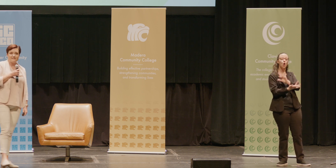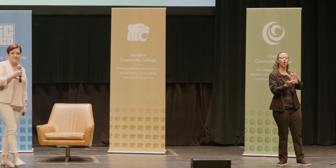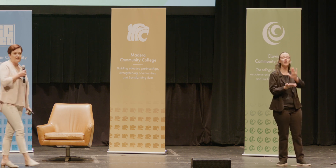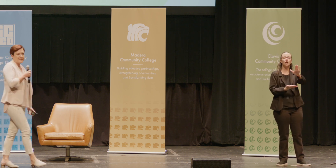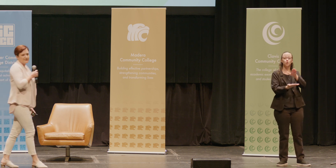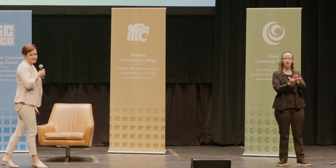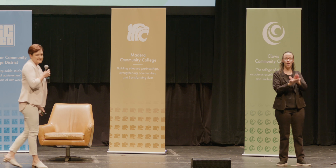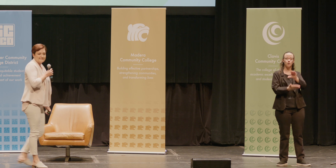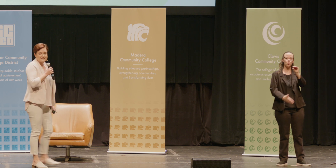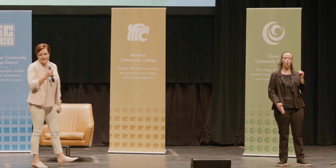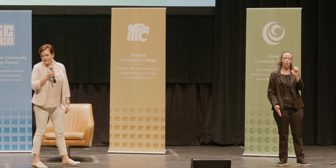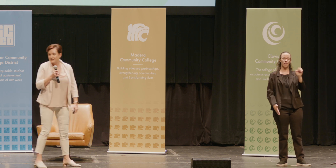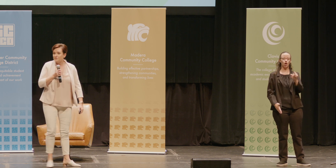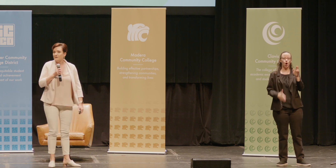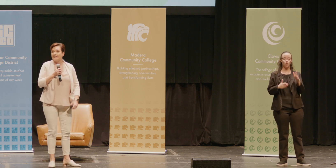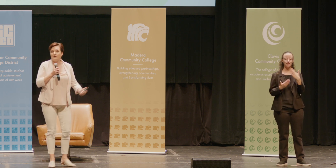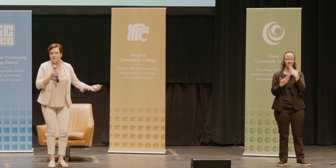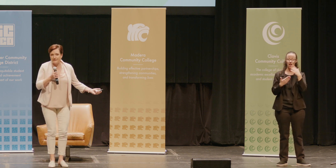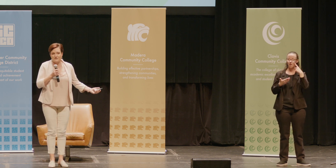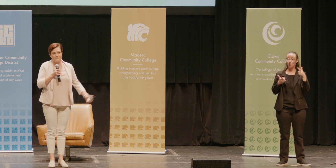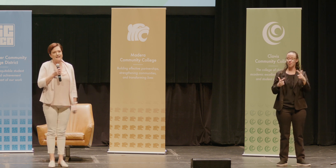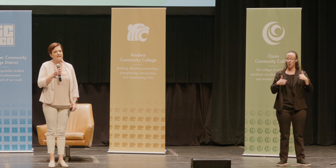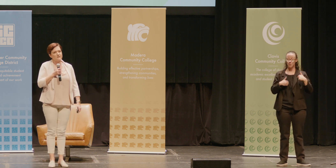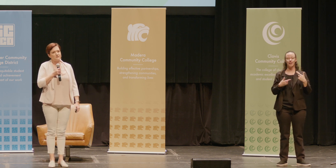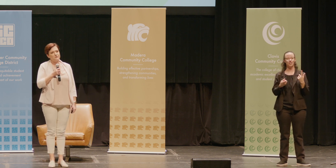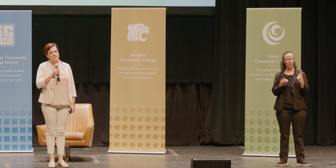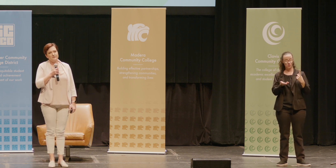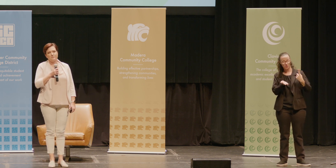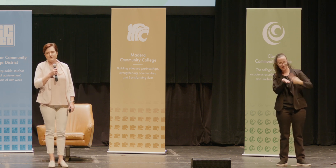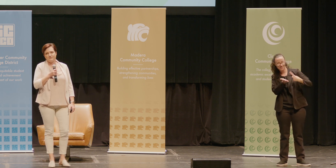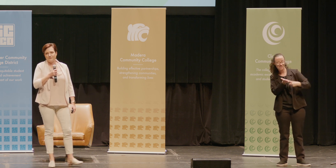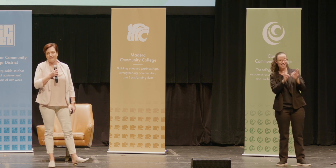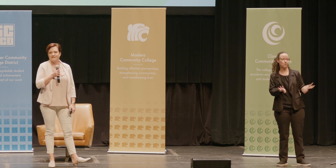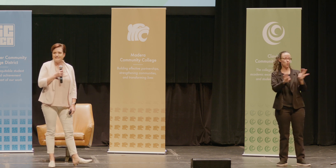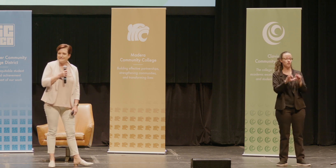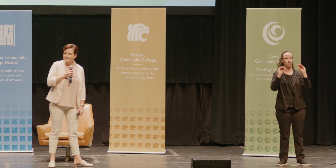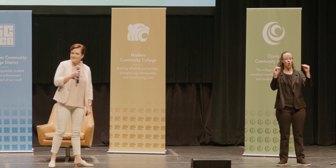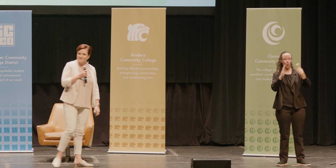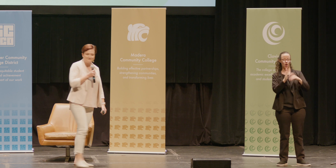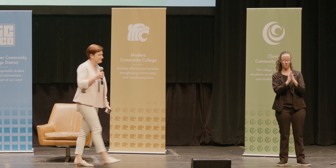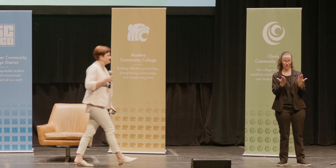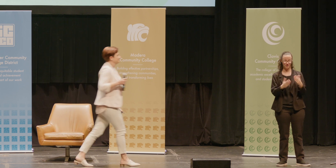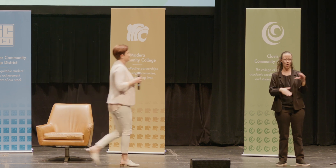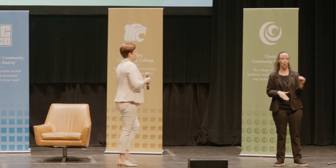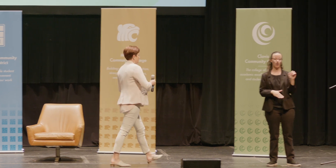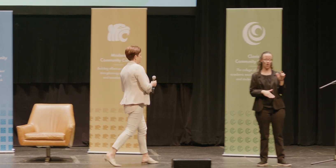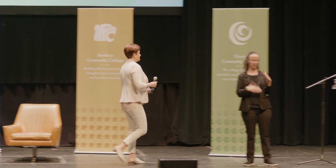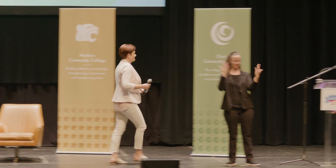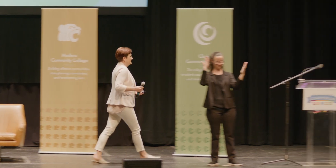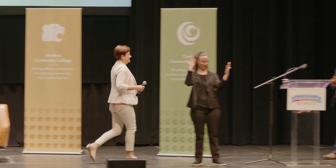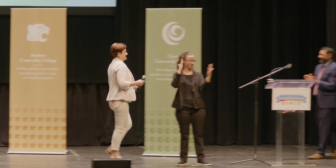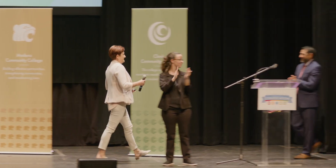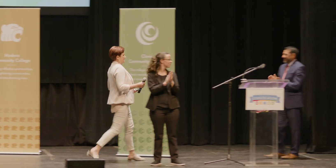OER liaisons on the campus. So thank you guys for allowing me to, again, talk to you about the importance of OER and ZTC.